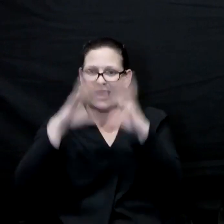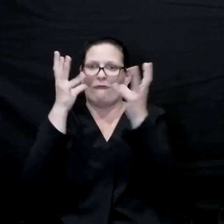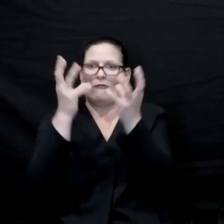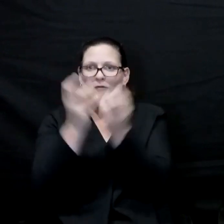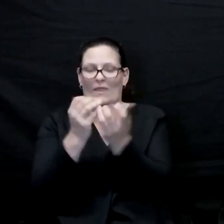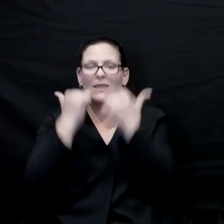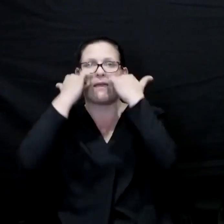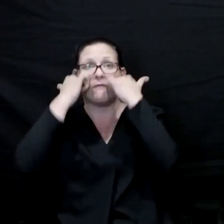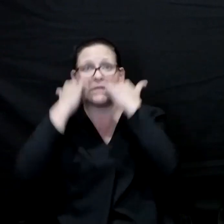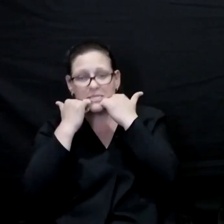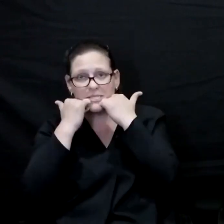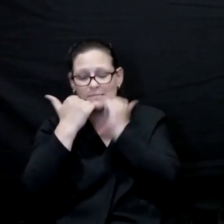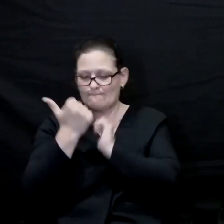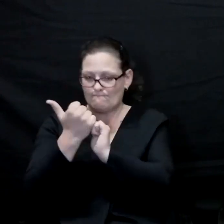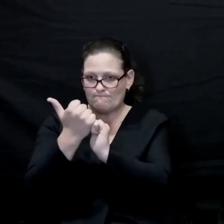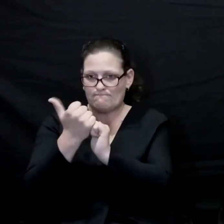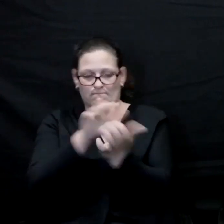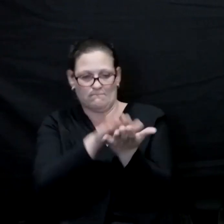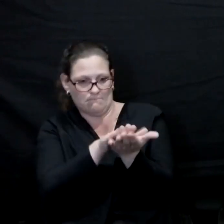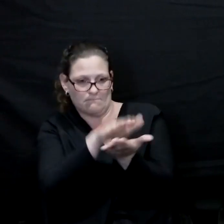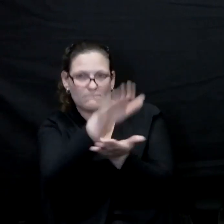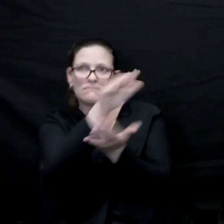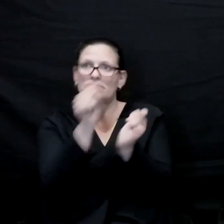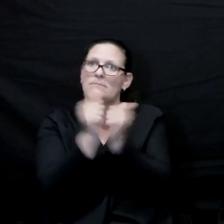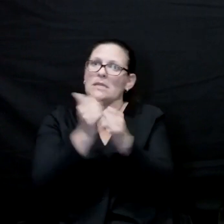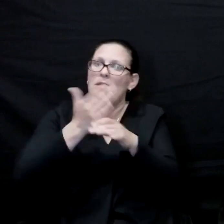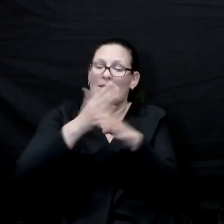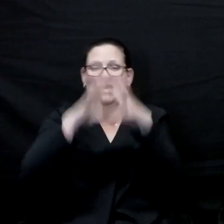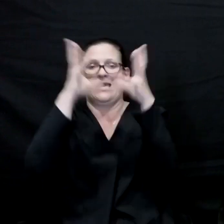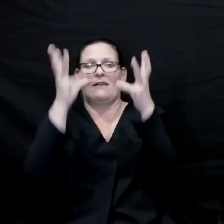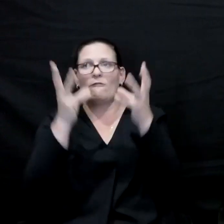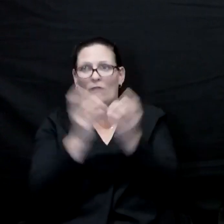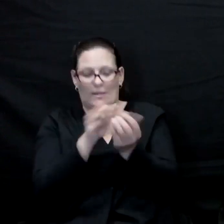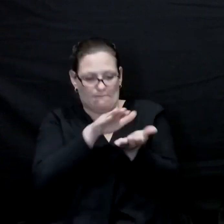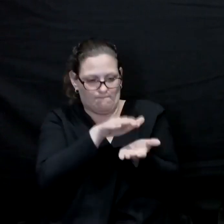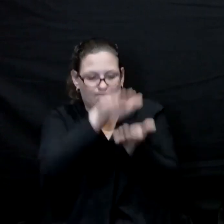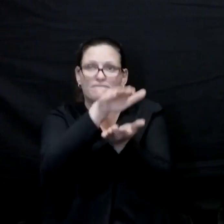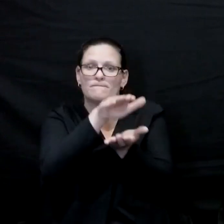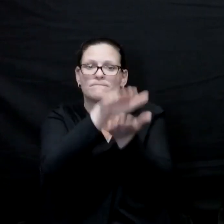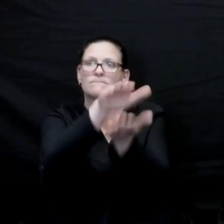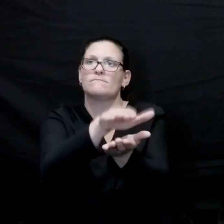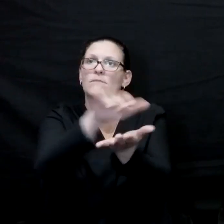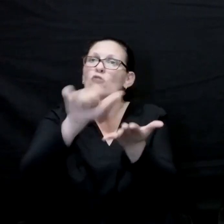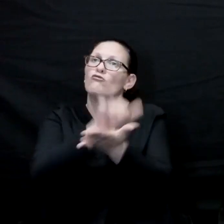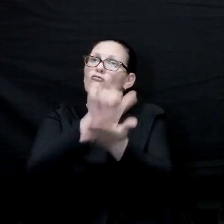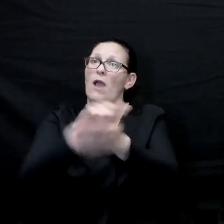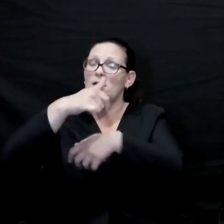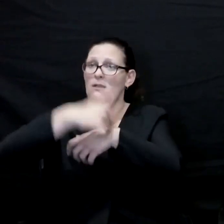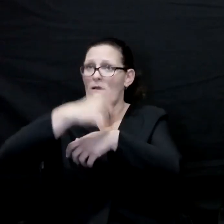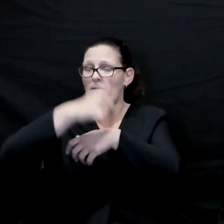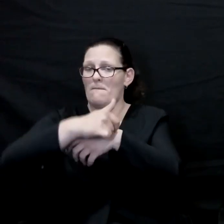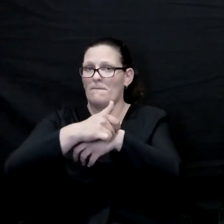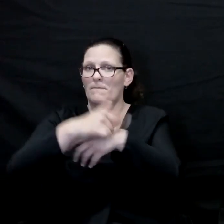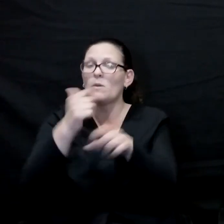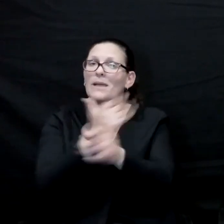this means making sure that your coordinator or your therapy, such as the OT and O&M,